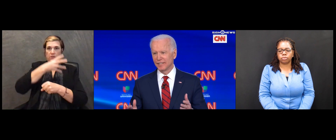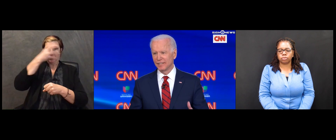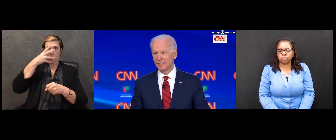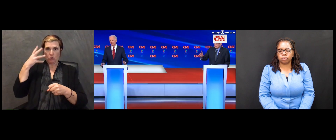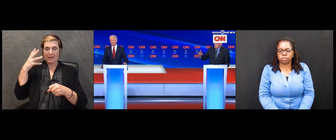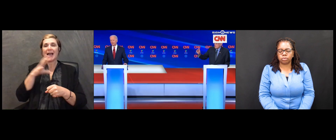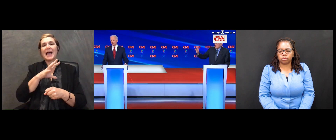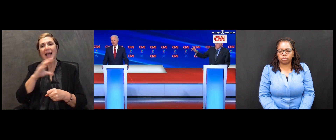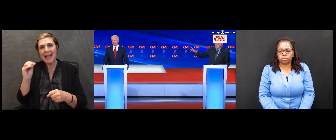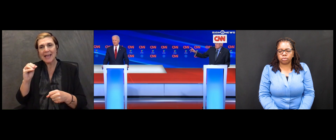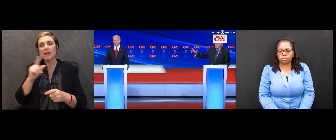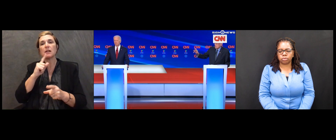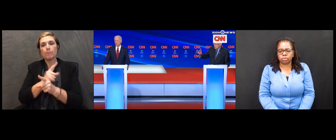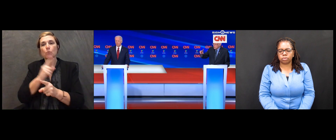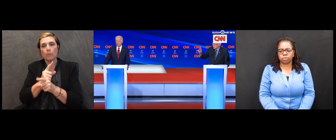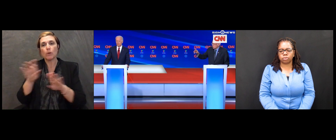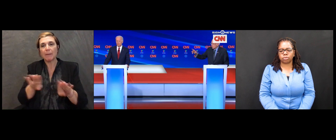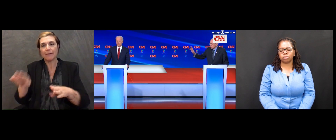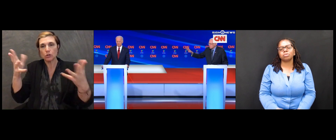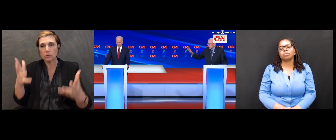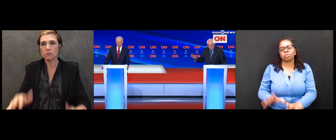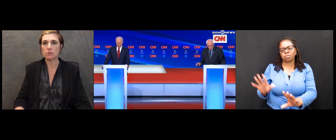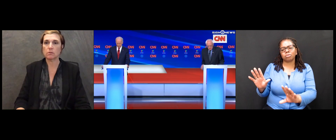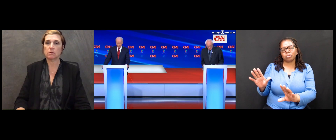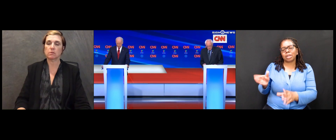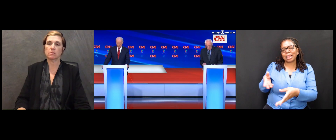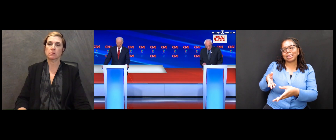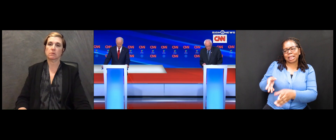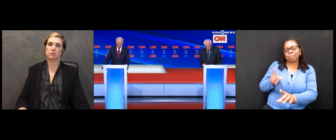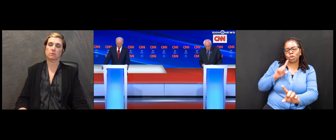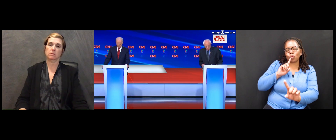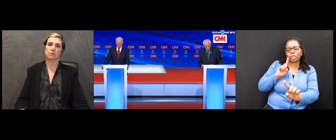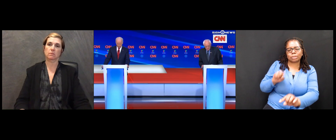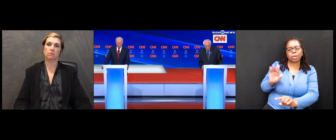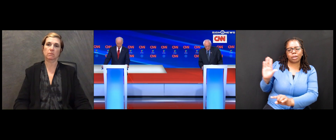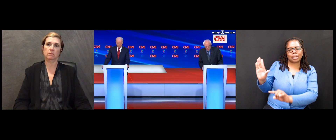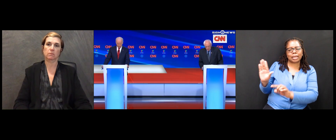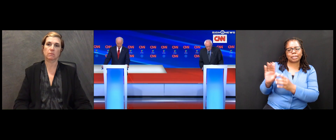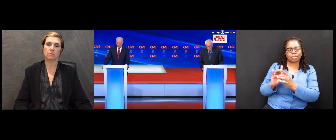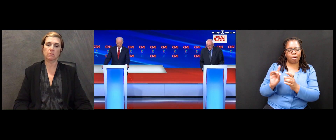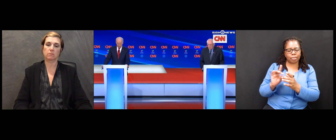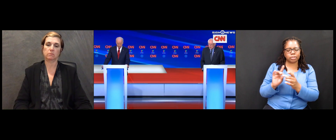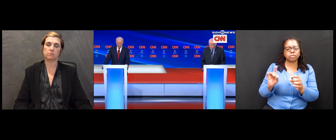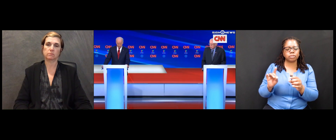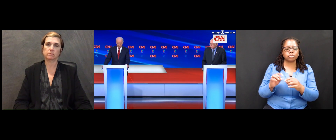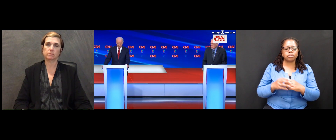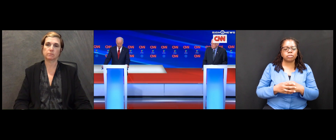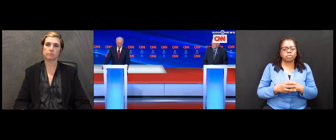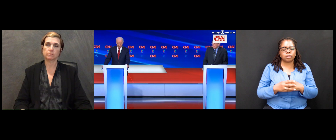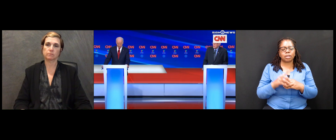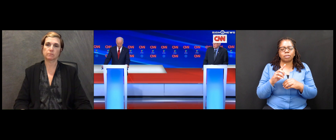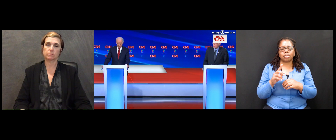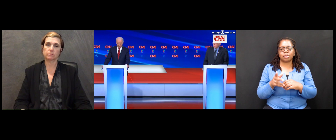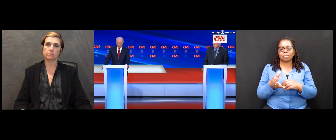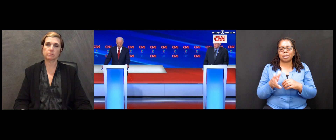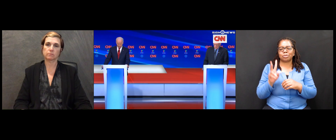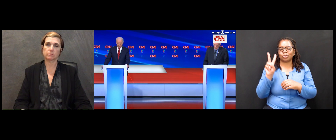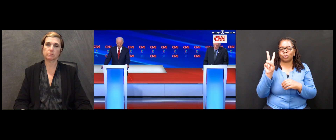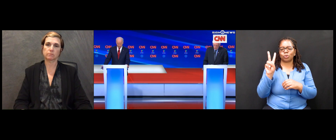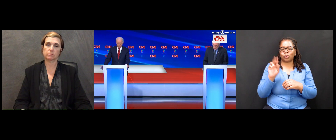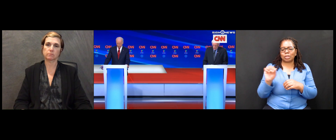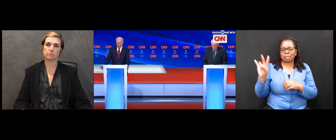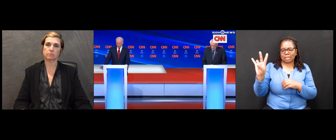decent. Let me respond, and I'll answer your question. Let me respond to Joe's comments about the 2007 immigration